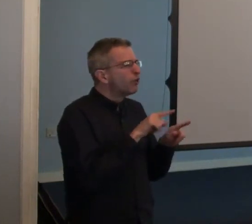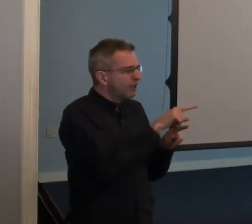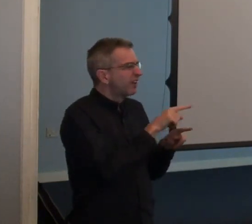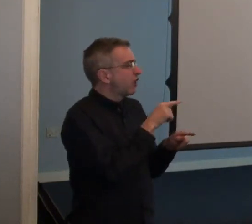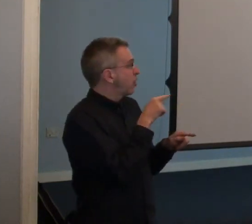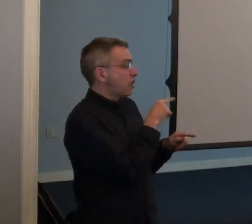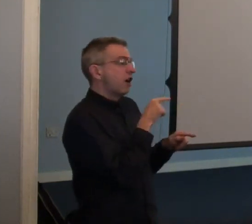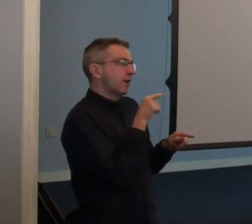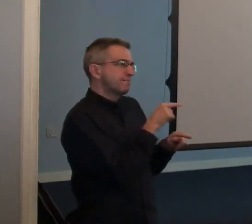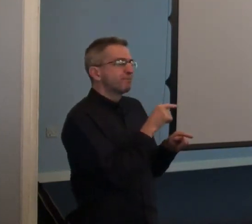Oscar.